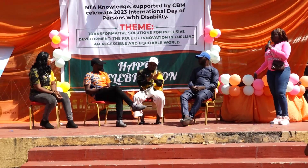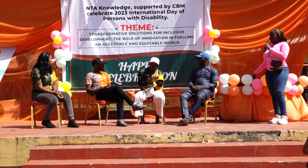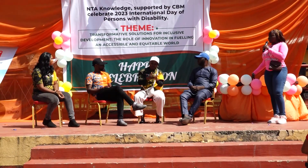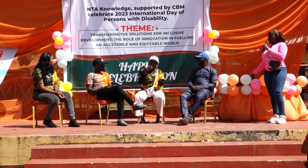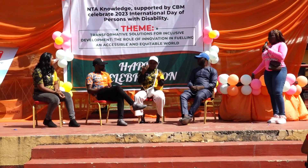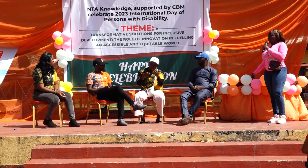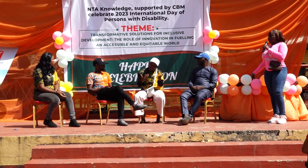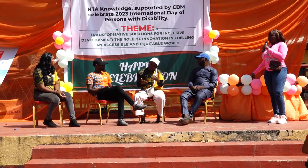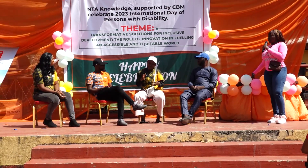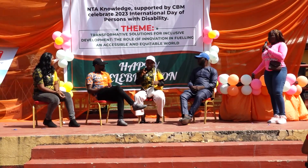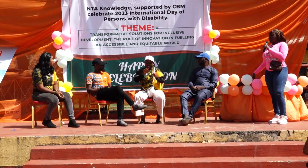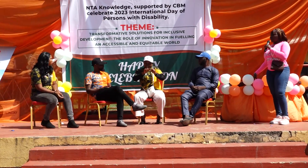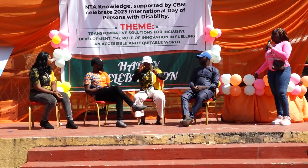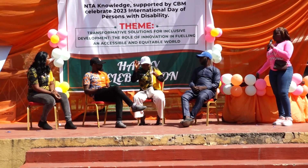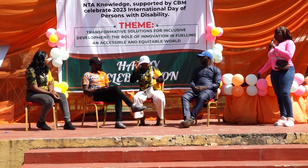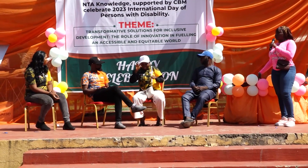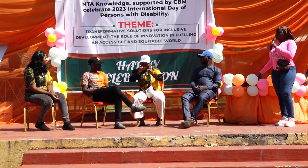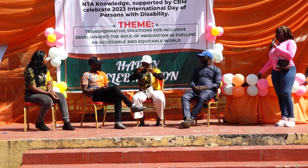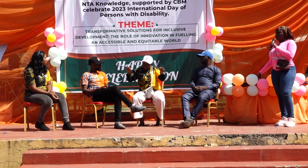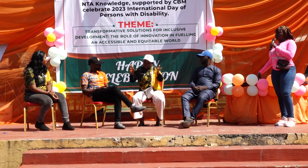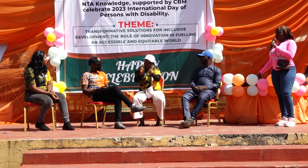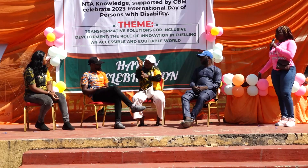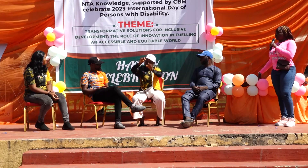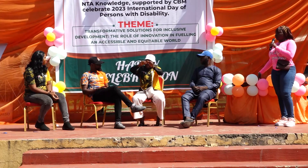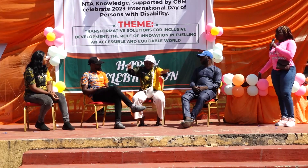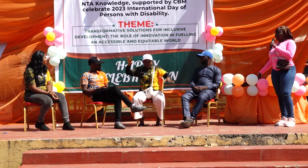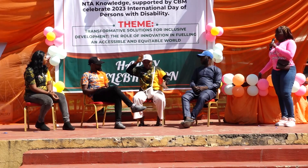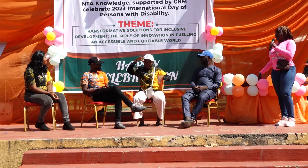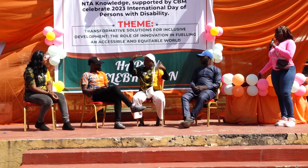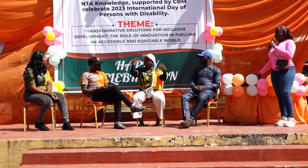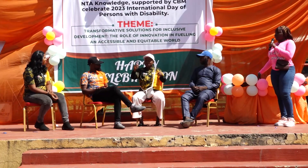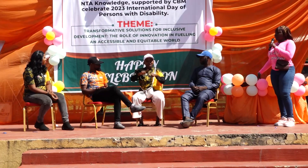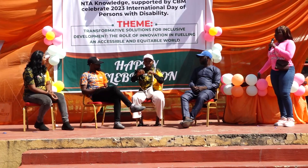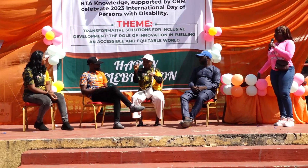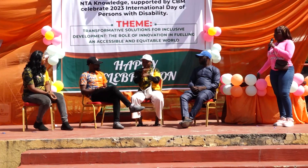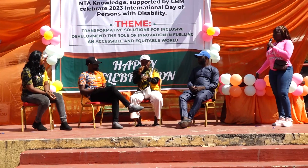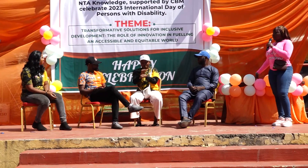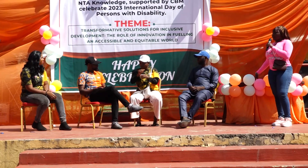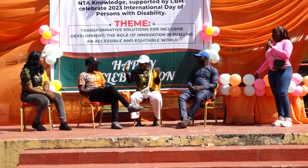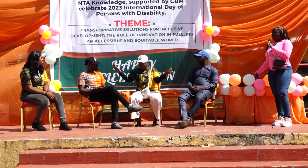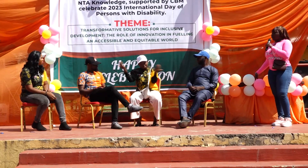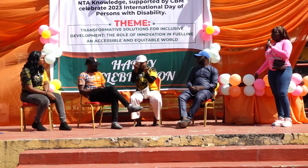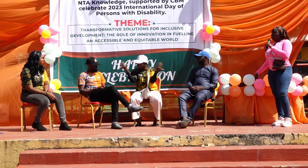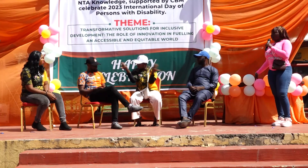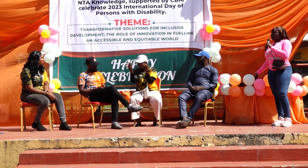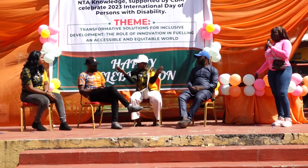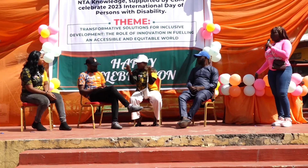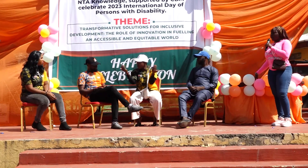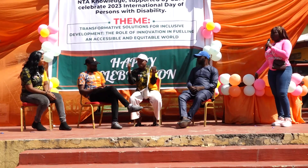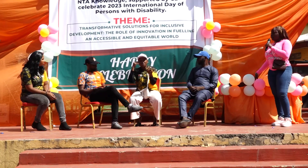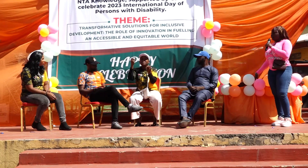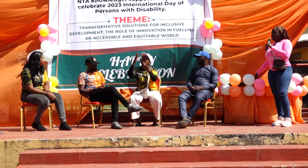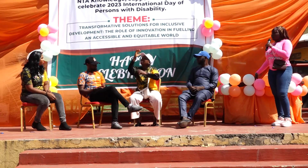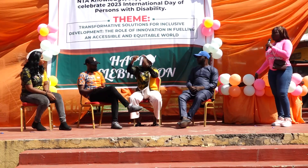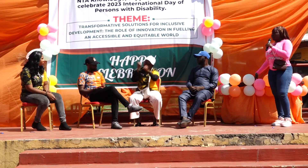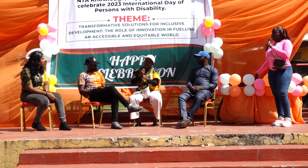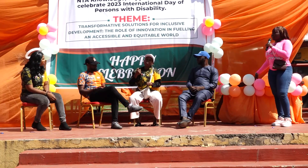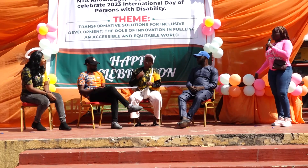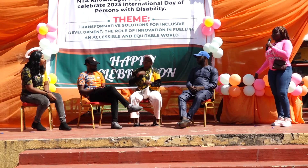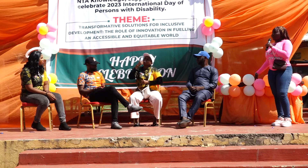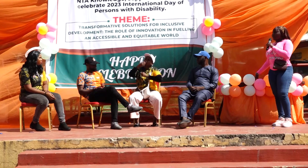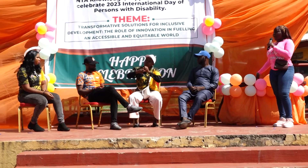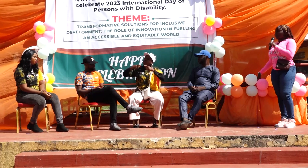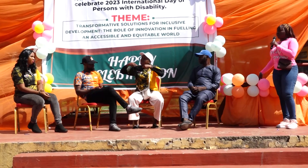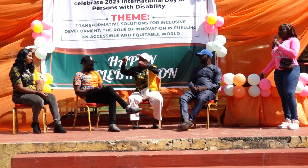us who are done with school, maybe degree or with diploma,